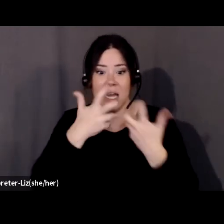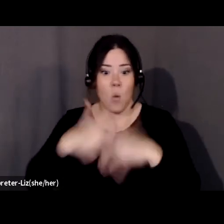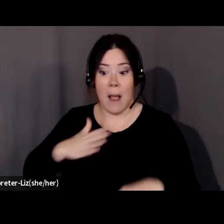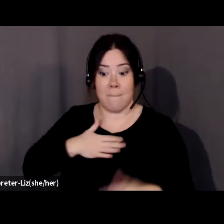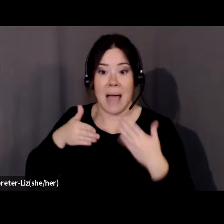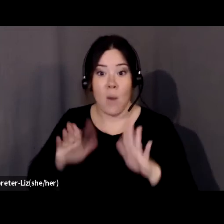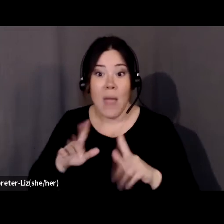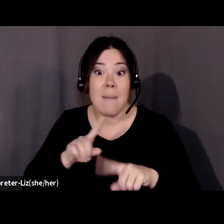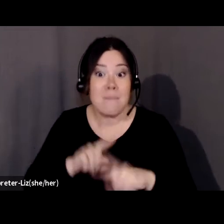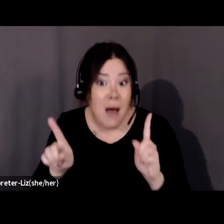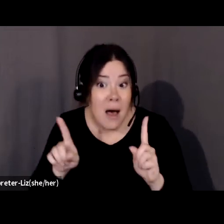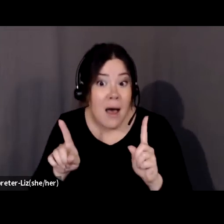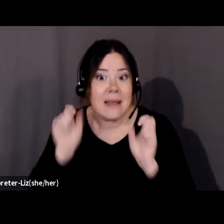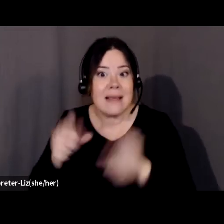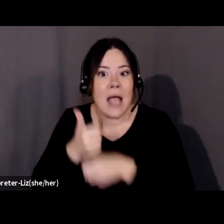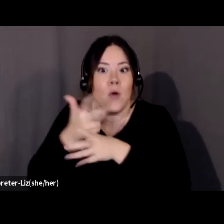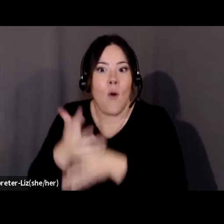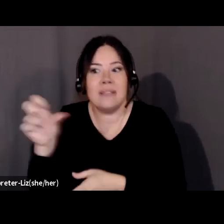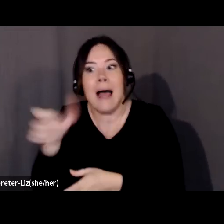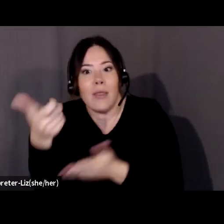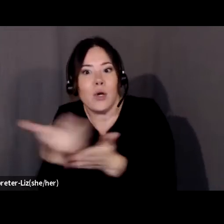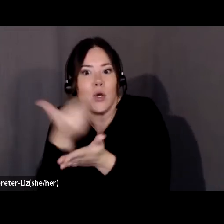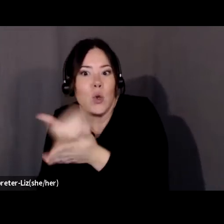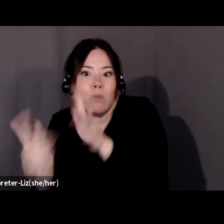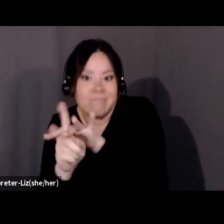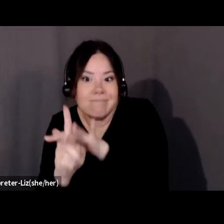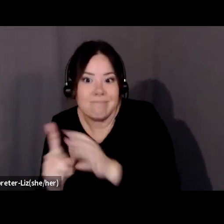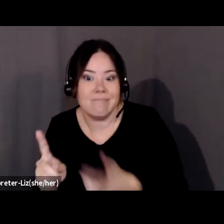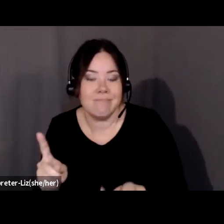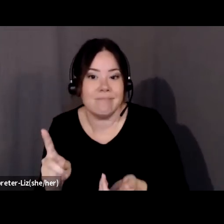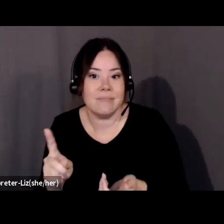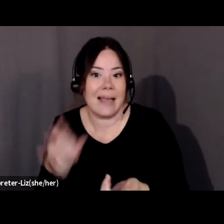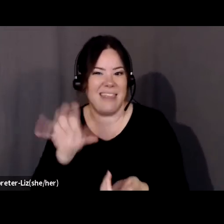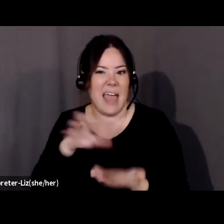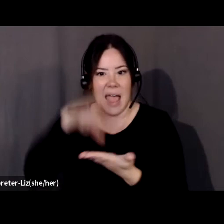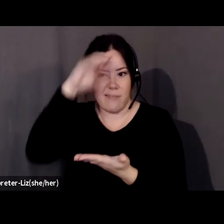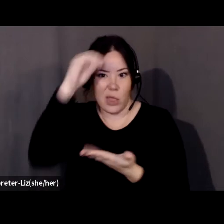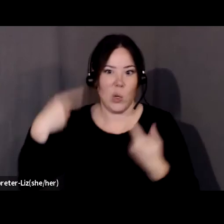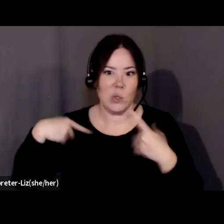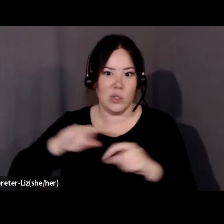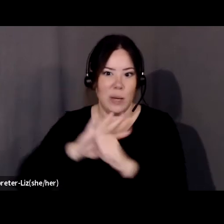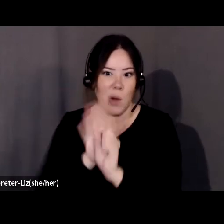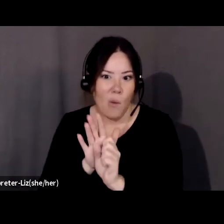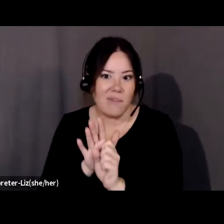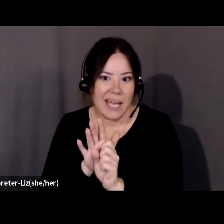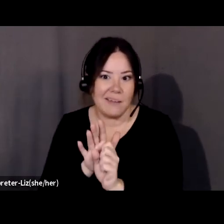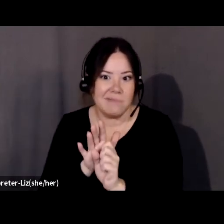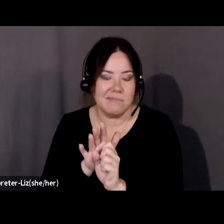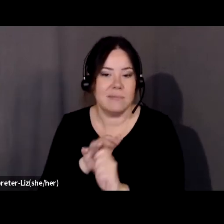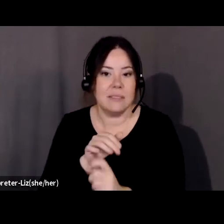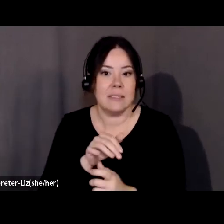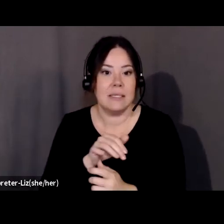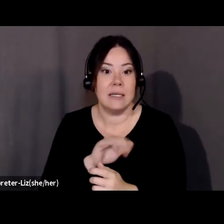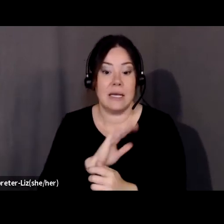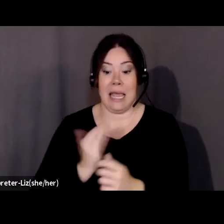sometimes it leads me to something else. That's something I've had to find out during COVID, especially where our outreach had